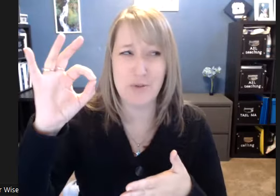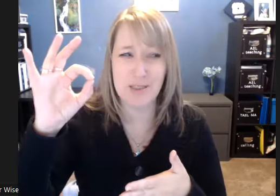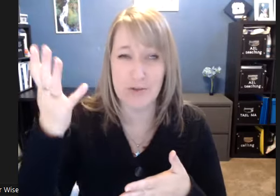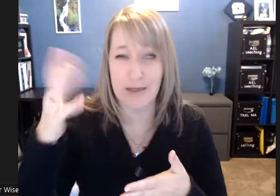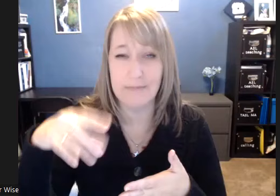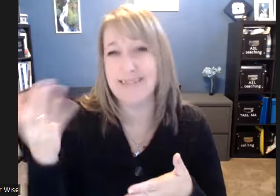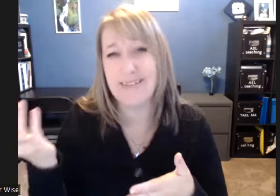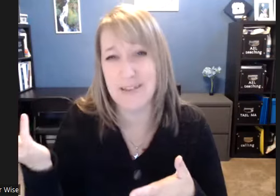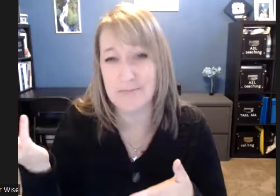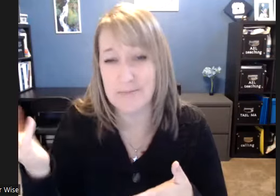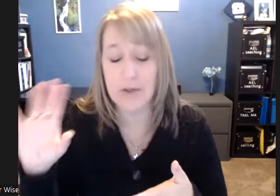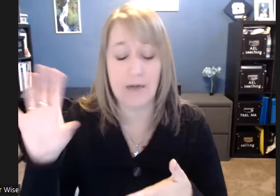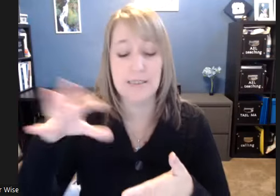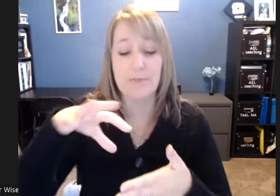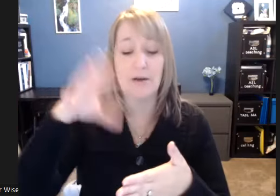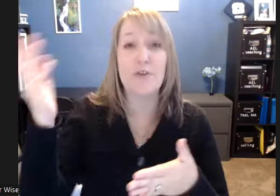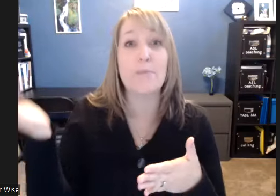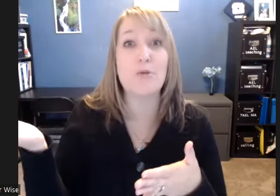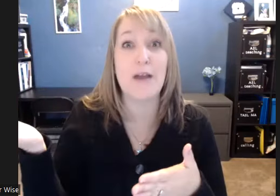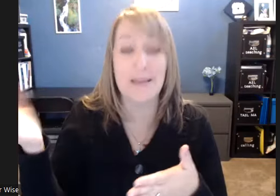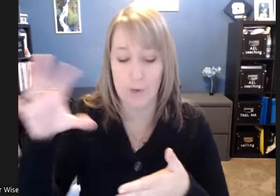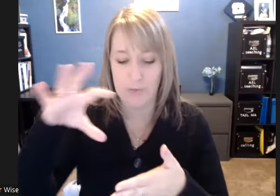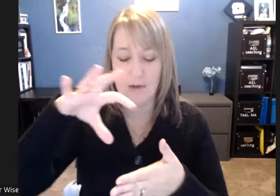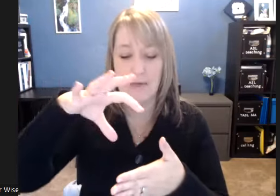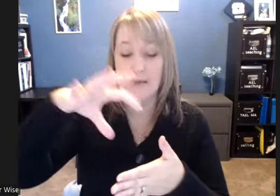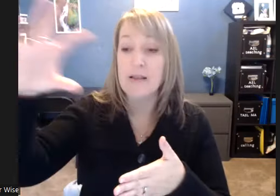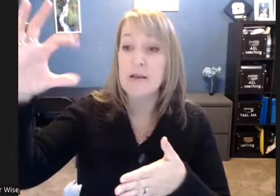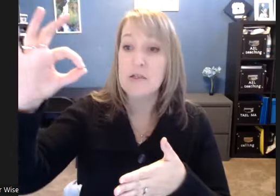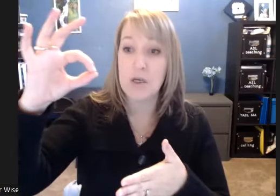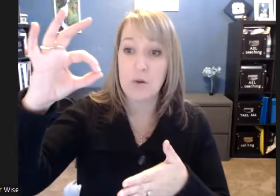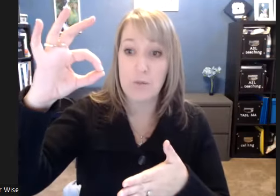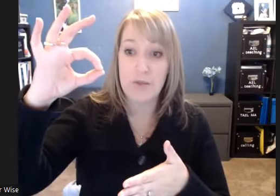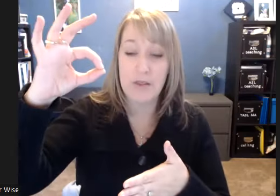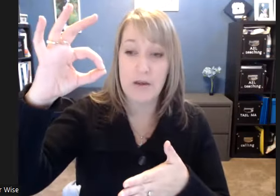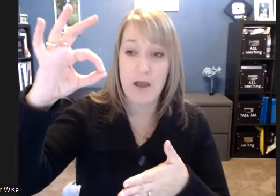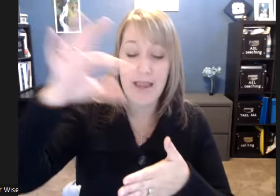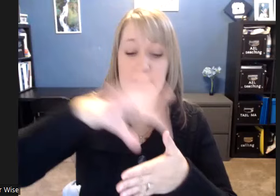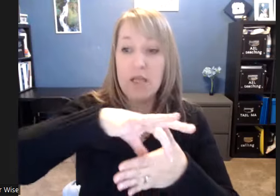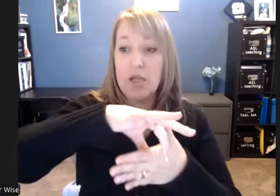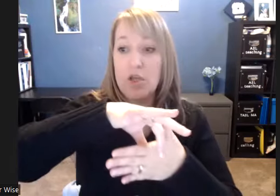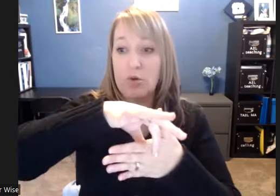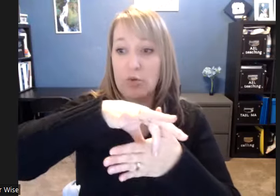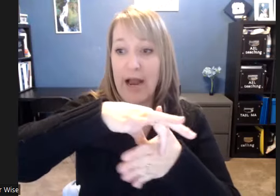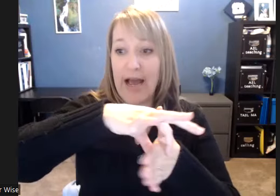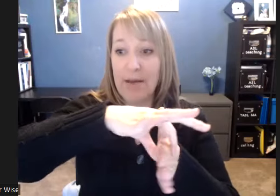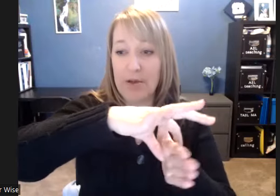normally do 9. Not that you care. It doesn't matter. If they're both right, they're both right. Okay. So with the 9, you grab